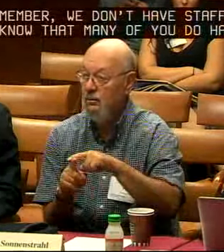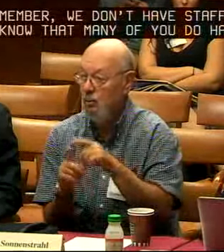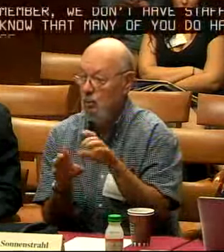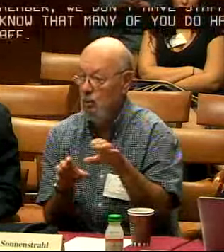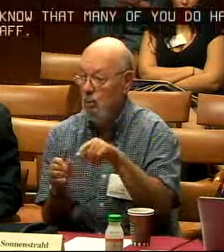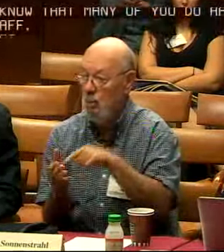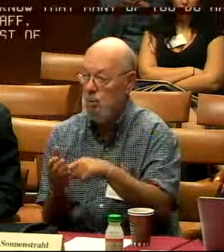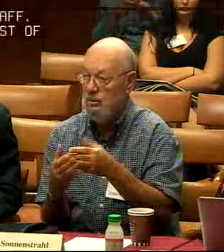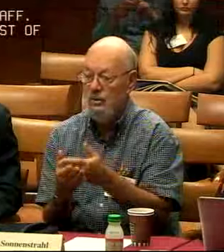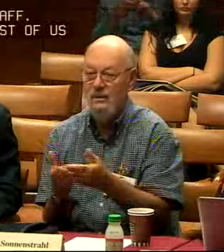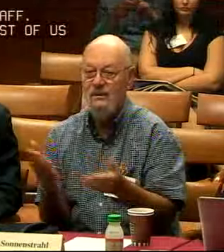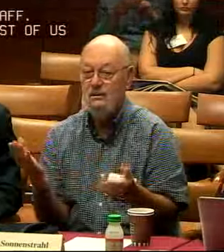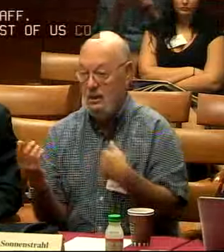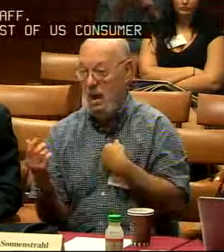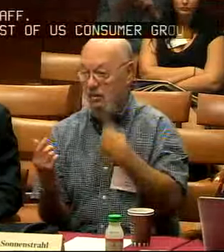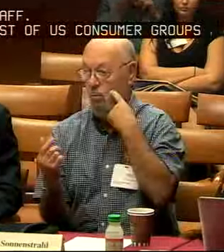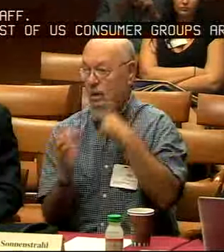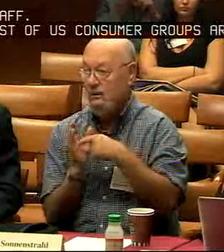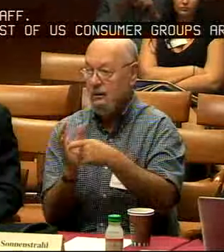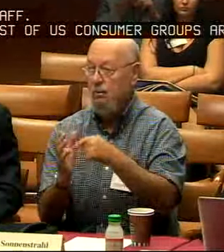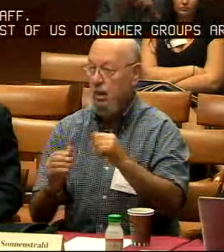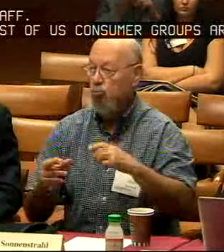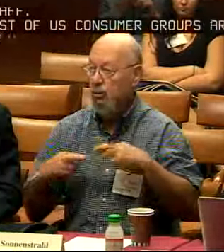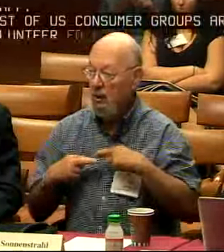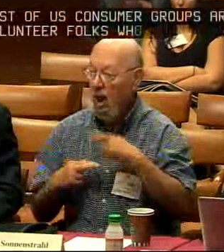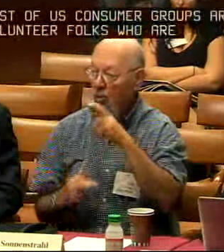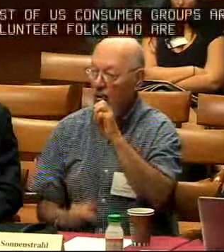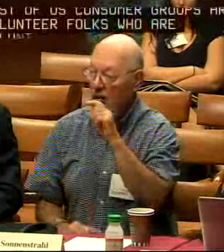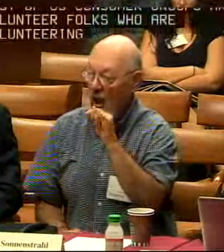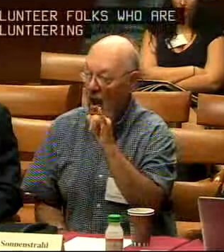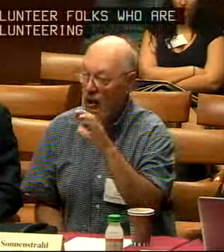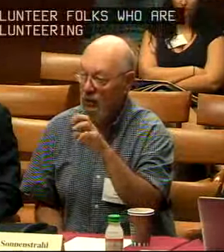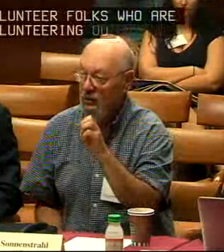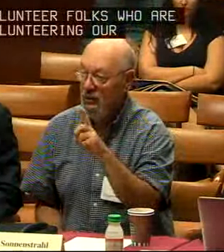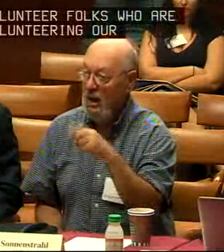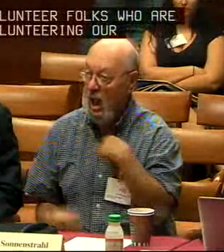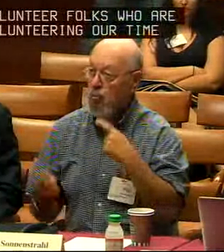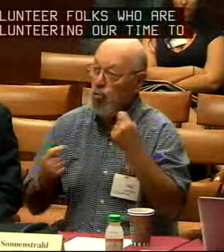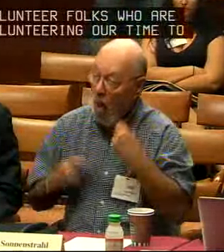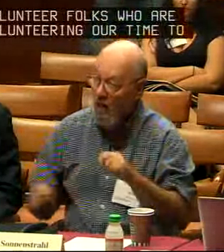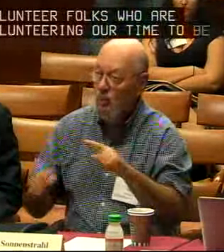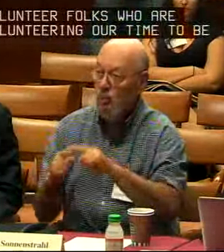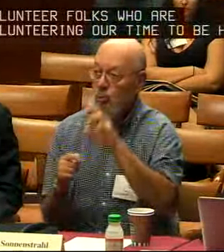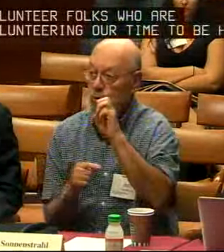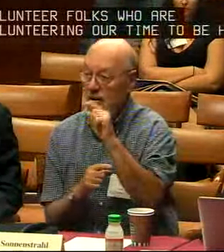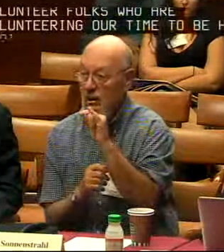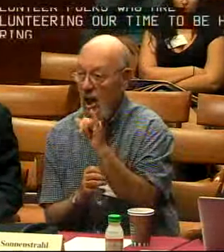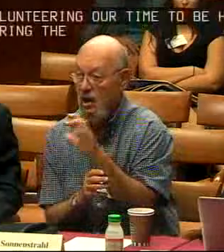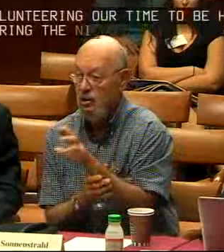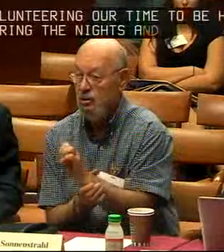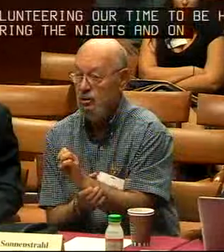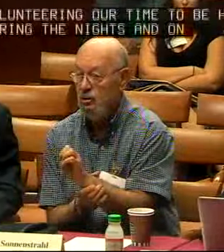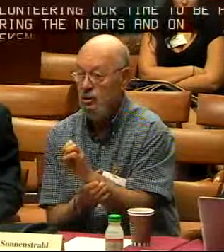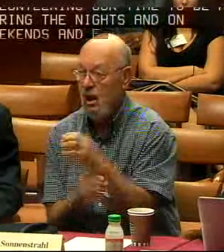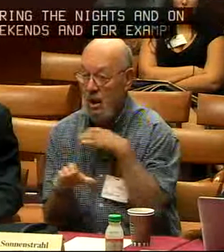during the nights and on weekends. And for example, I'm retired, and I am trying to